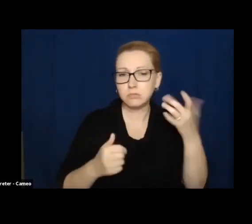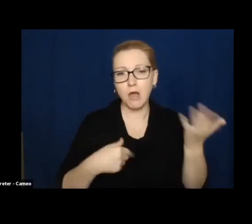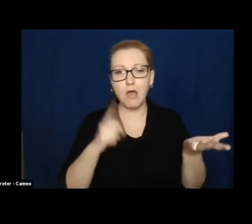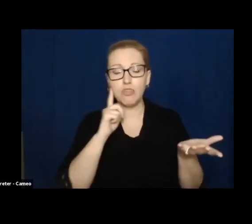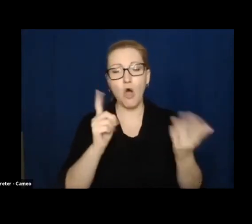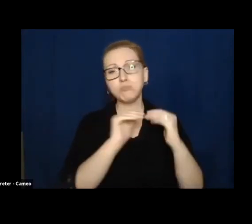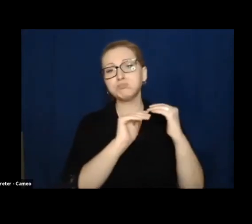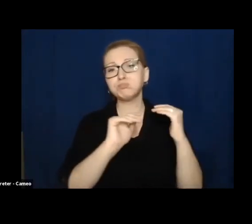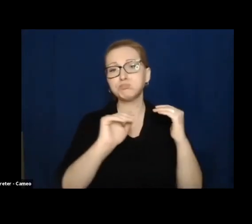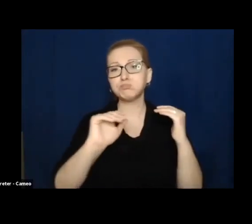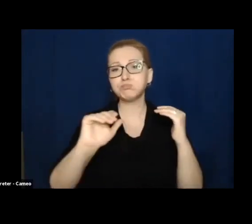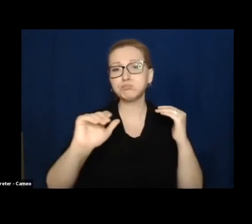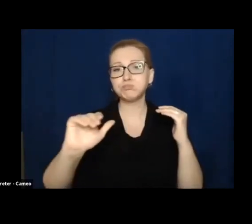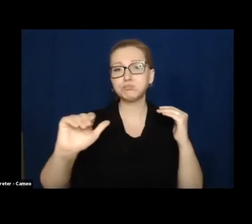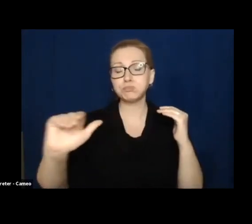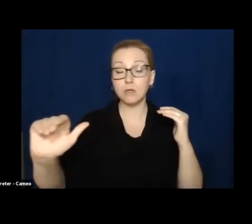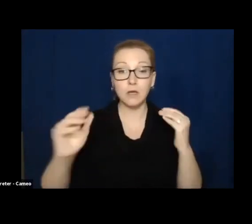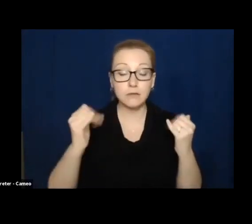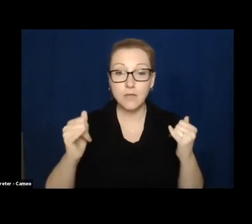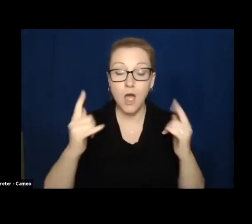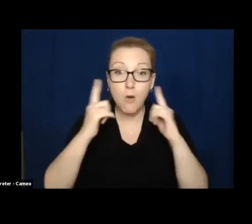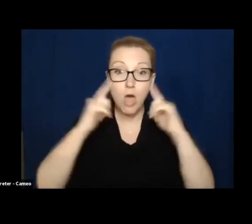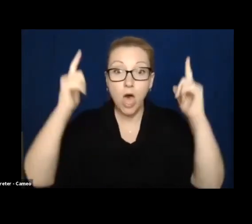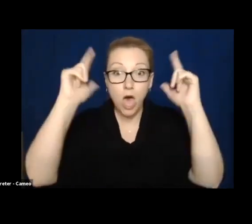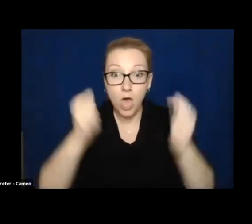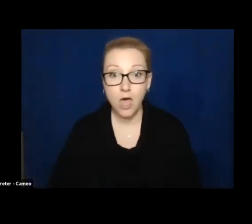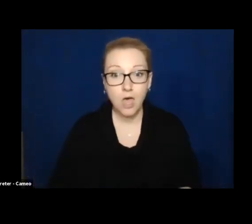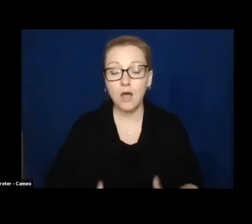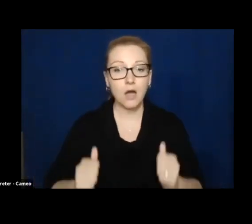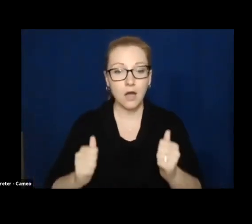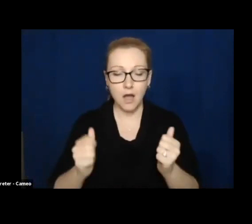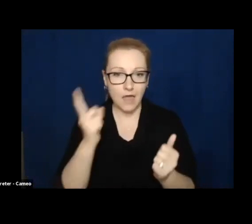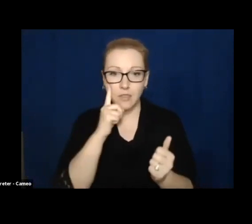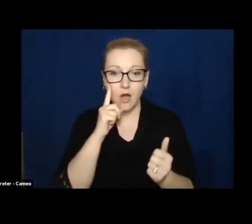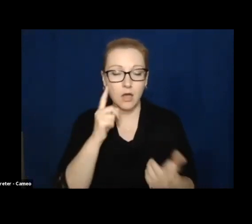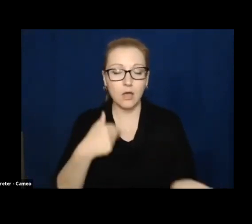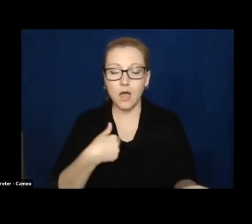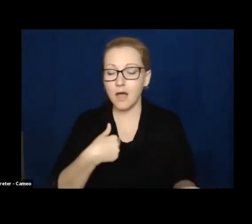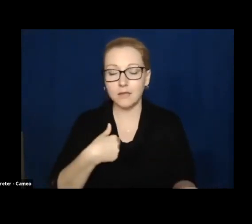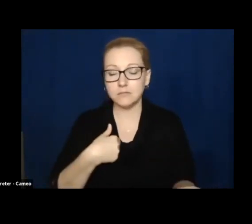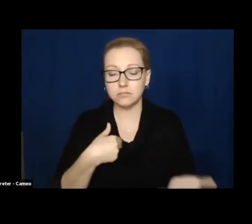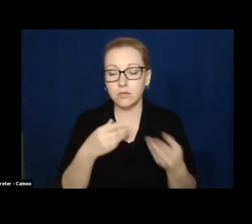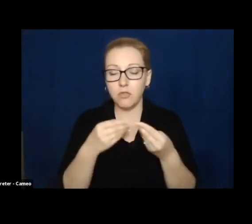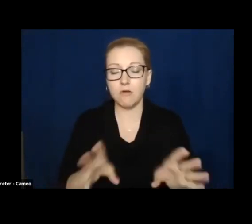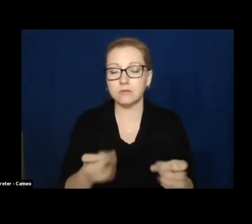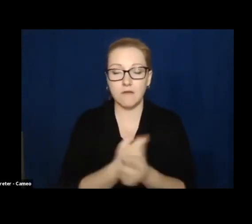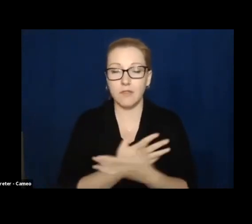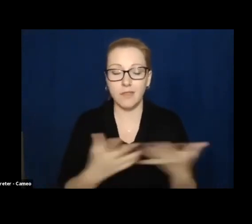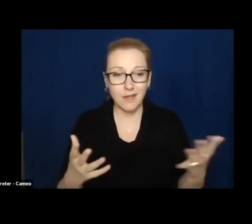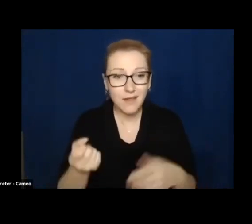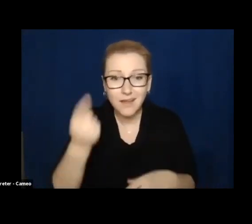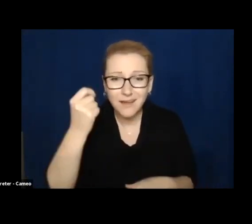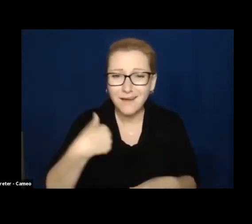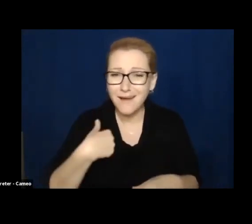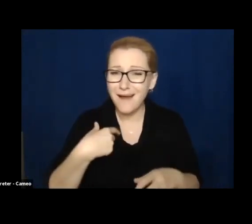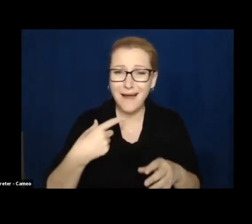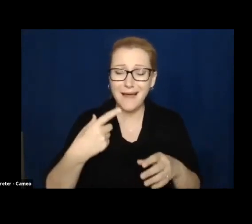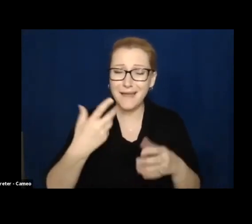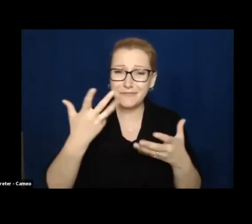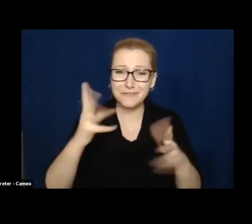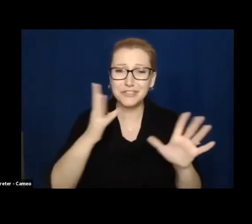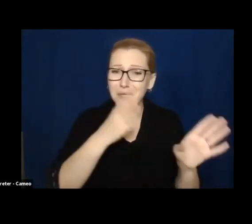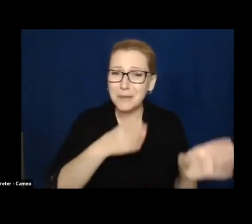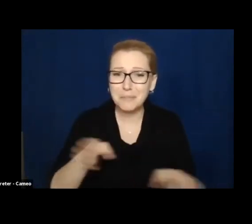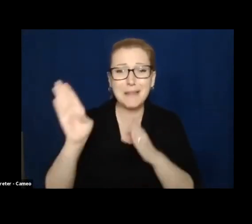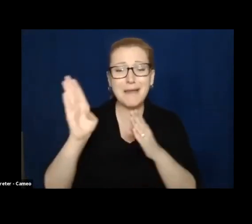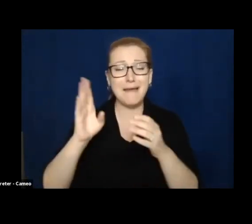It's all gone. And I thought that was the bottom of it. I had plans. I was going to graduate. I was going to take on